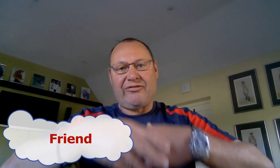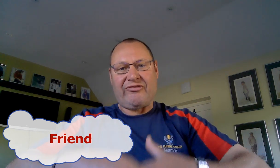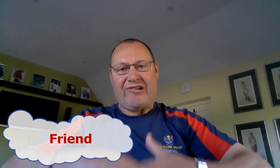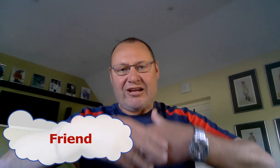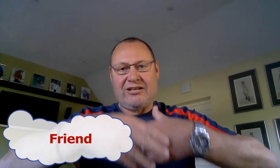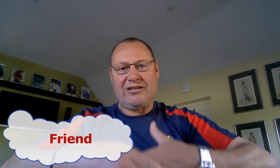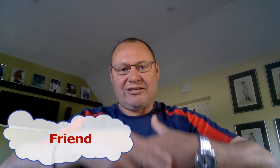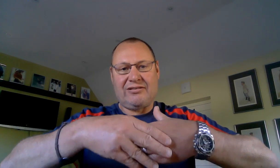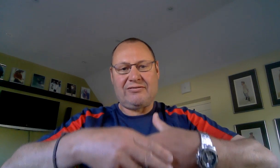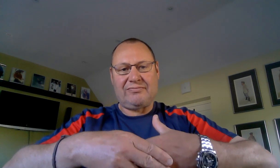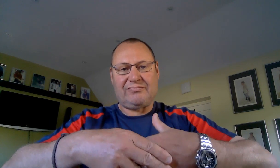Friend.